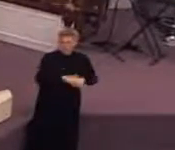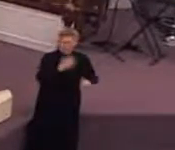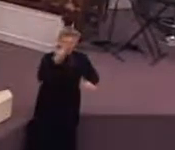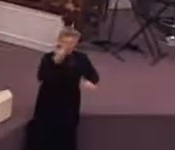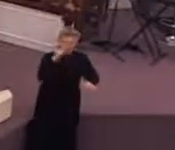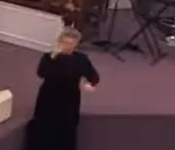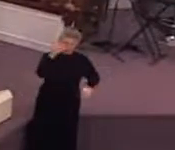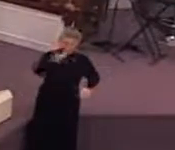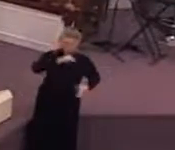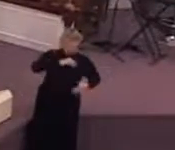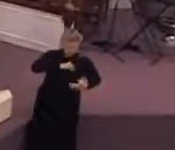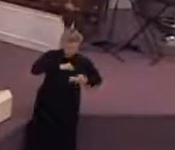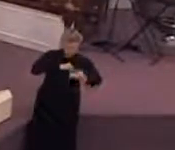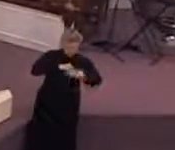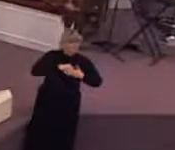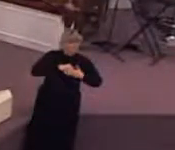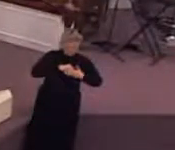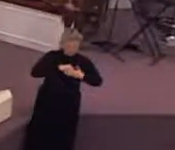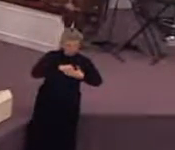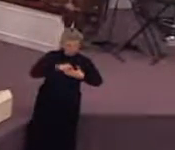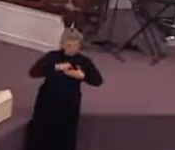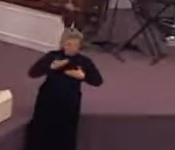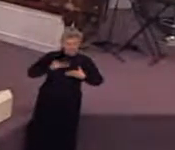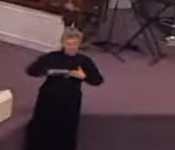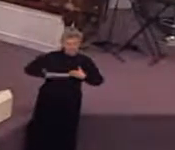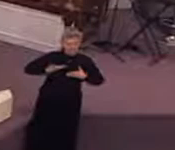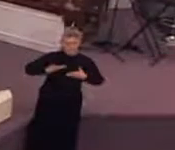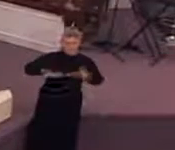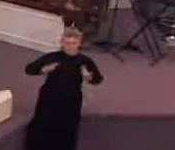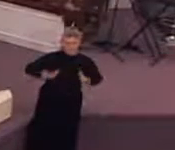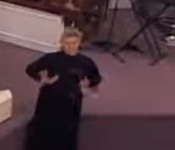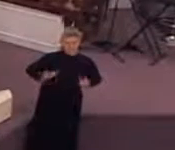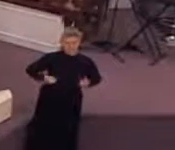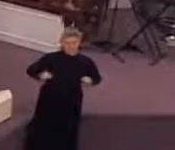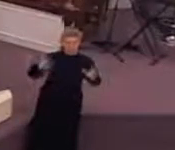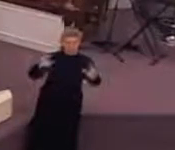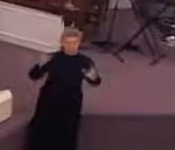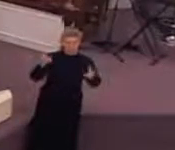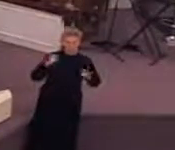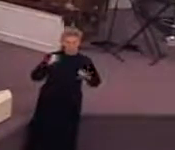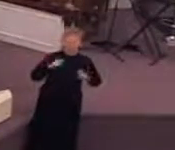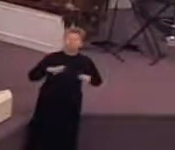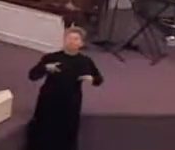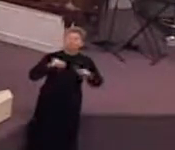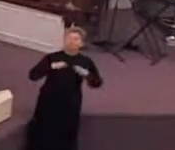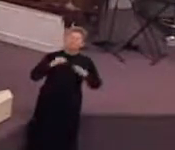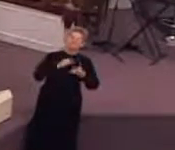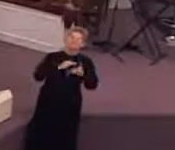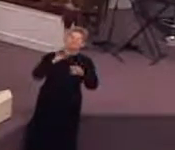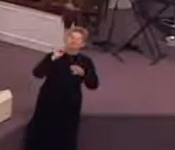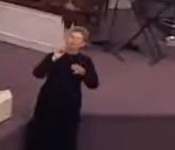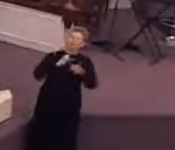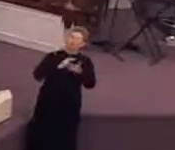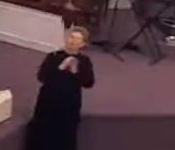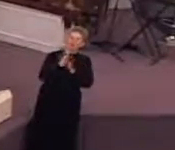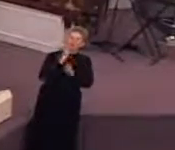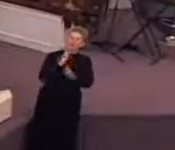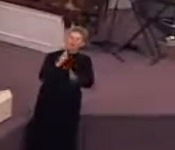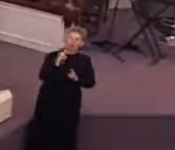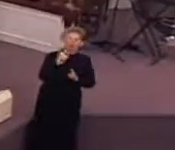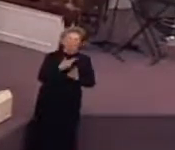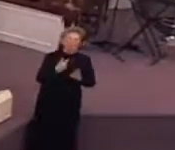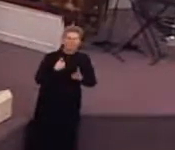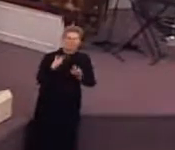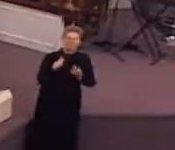heart. God, I'm here, amen, yielding myself to you. I want you to receive the glory and the honor of anything that I can do to contribute to the